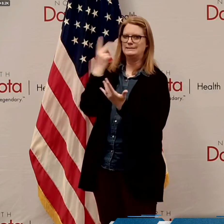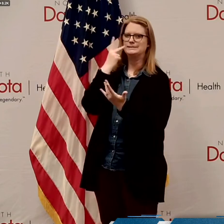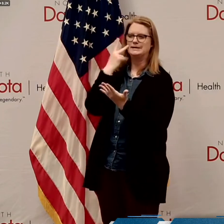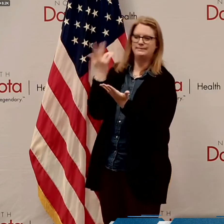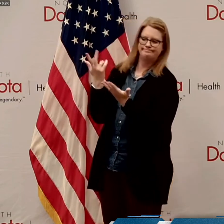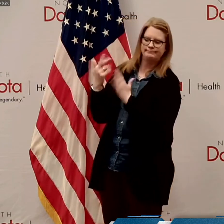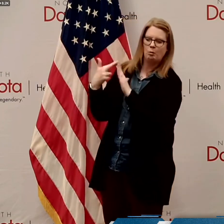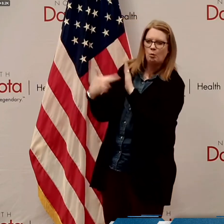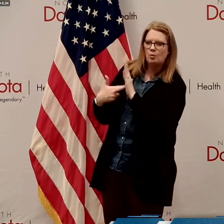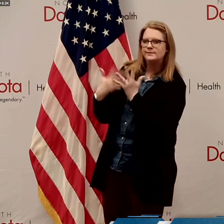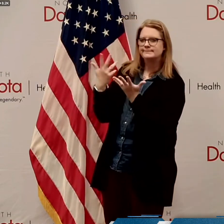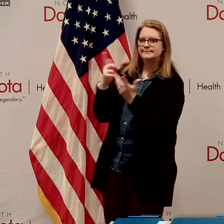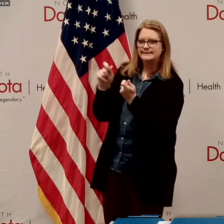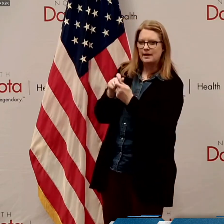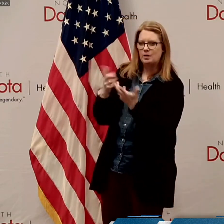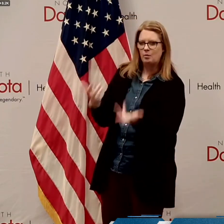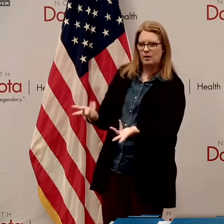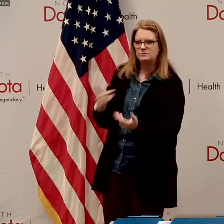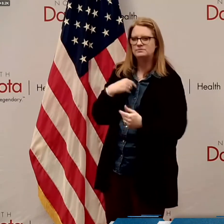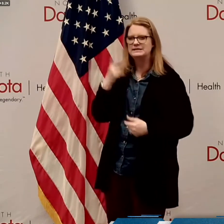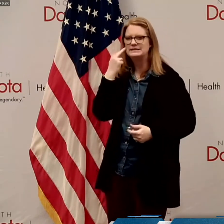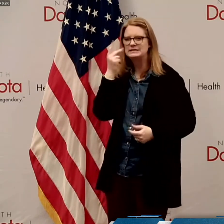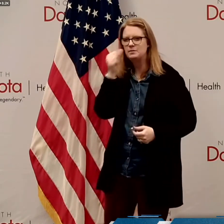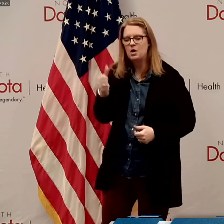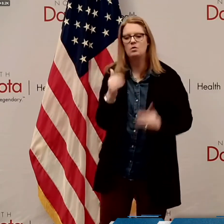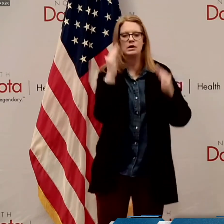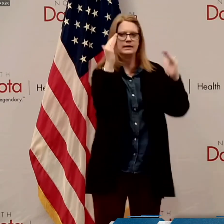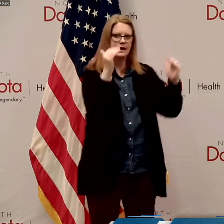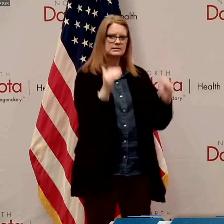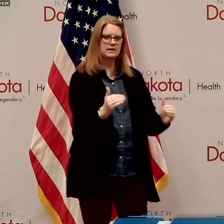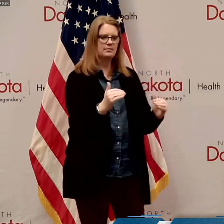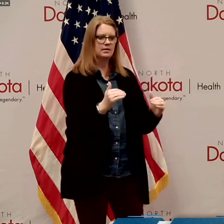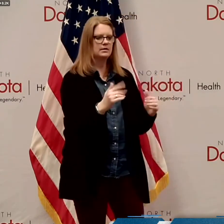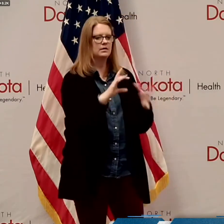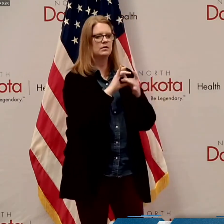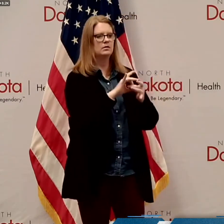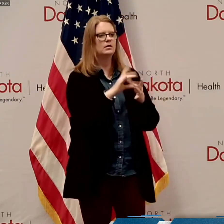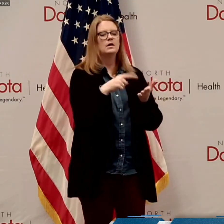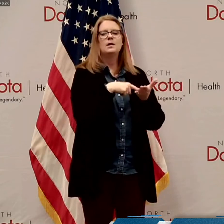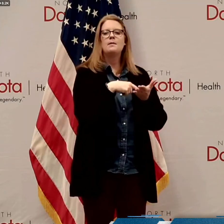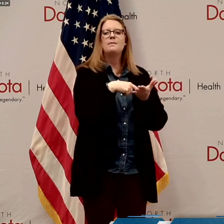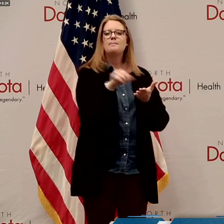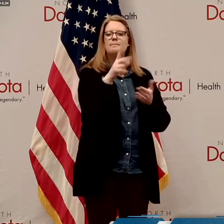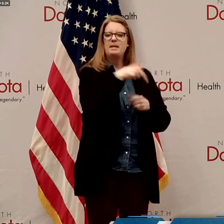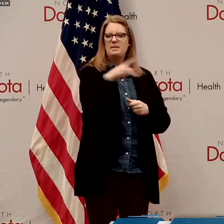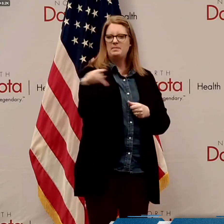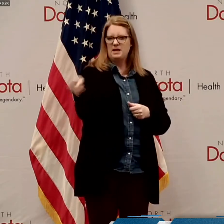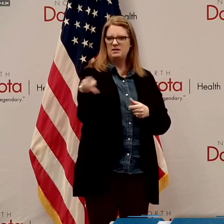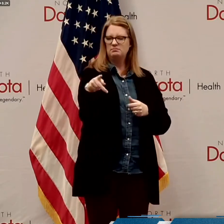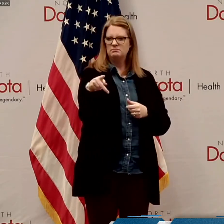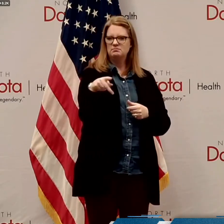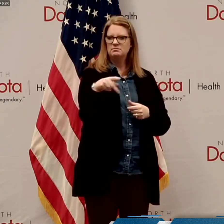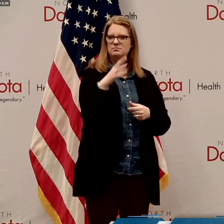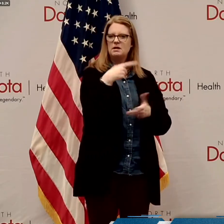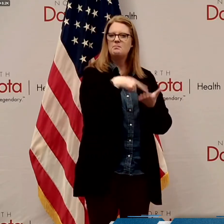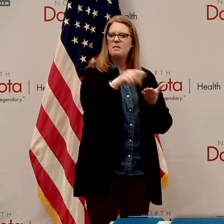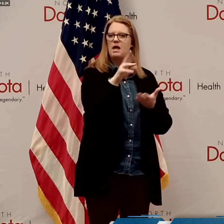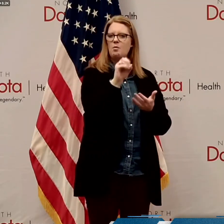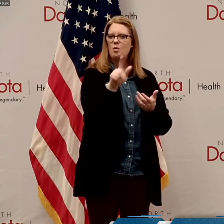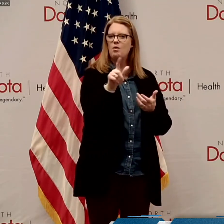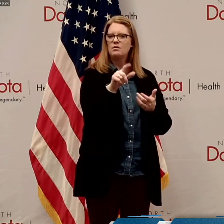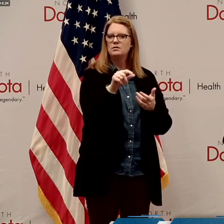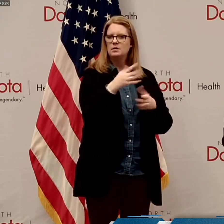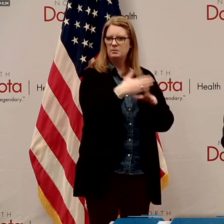and hopefully tomorrow. Next topic has to do with the Payroll Protection Program and a B&D